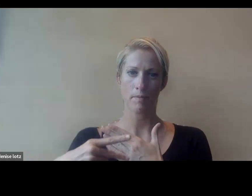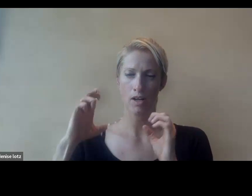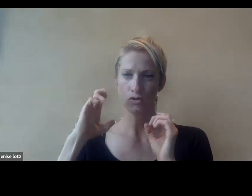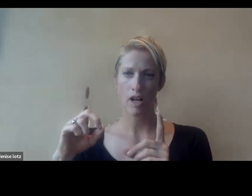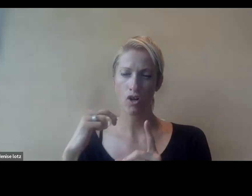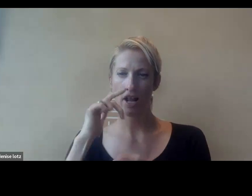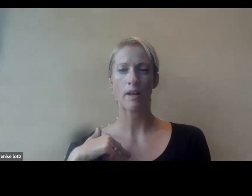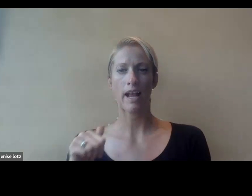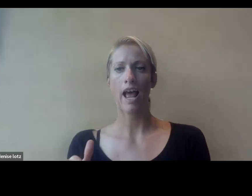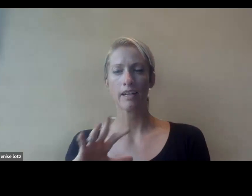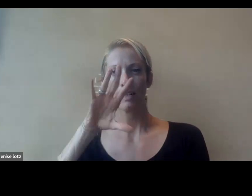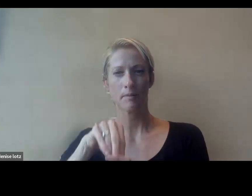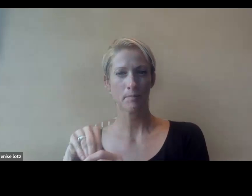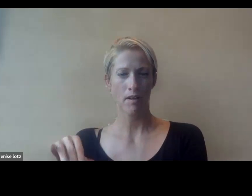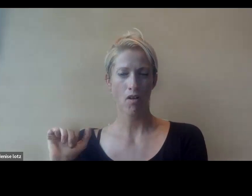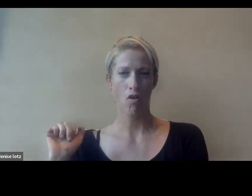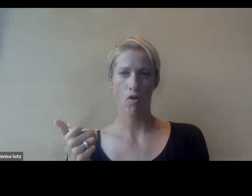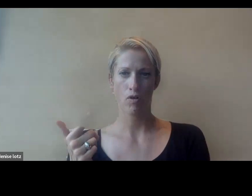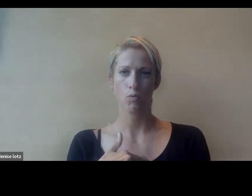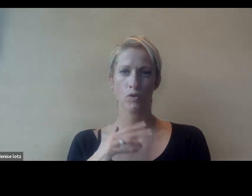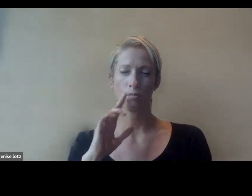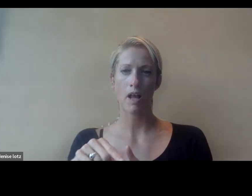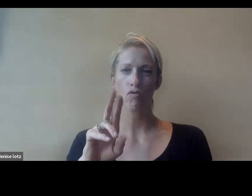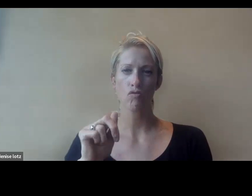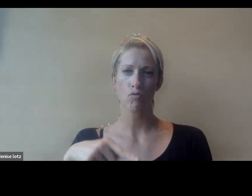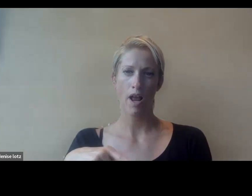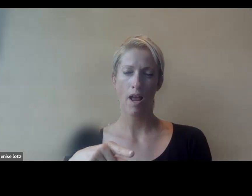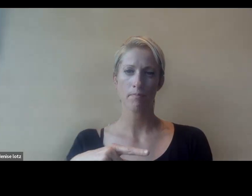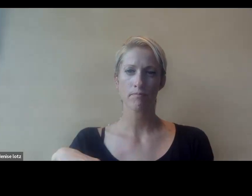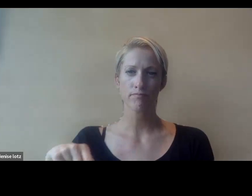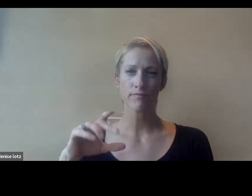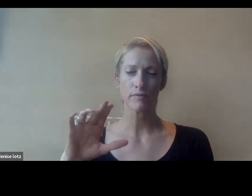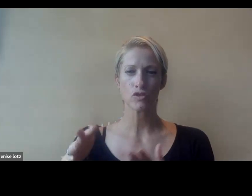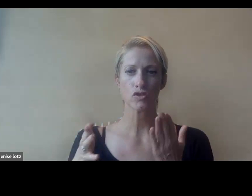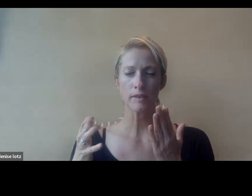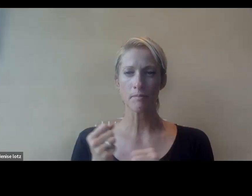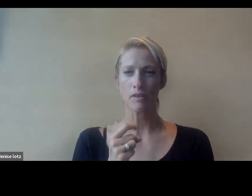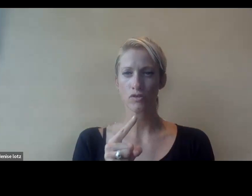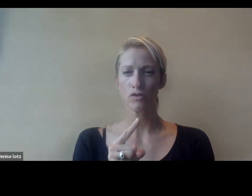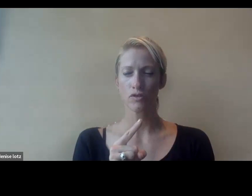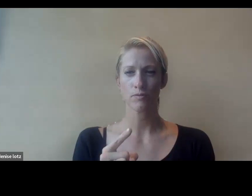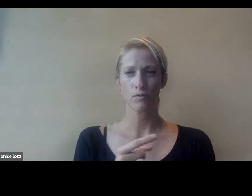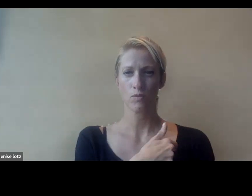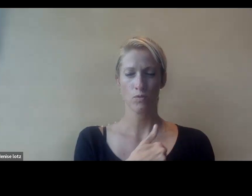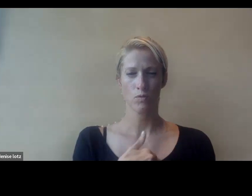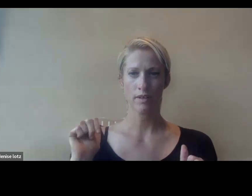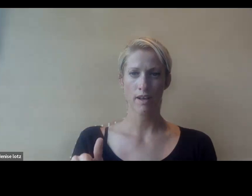implement those. You know, we talked about wraparound services and the need to make sure that we can